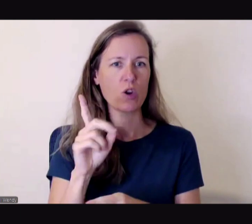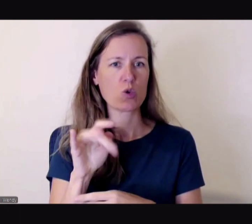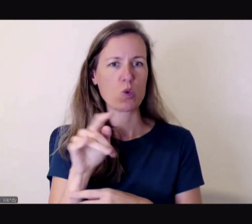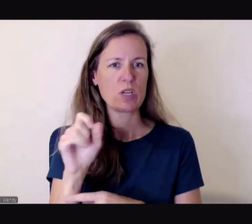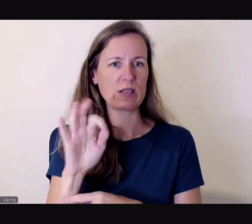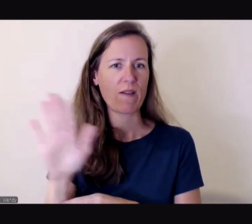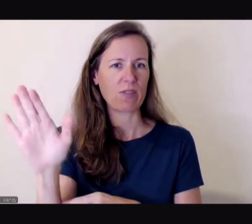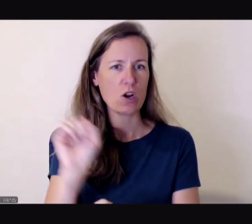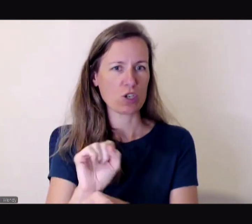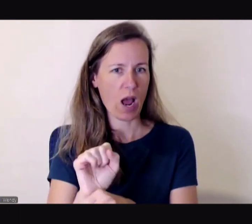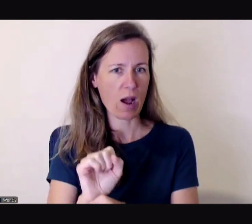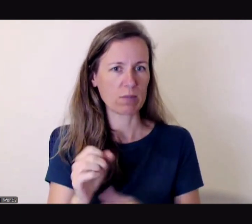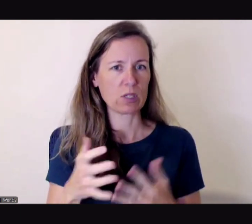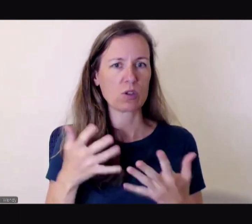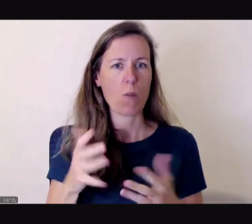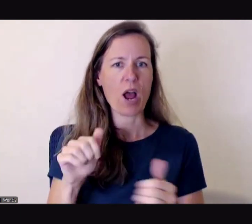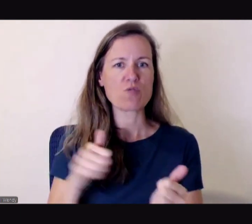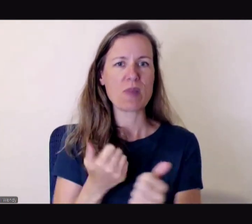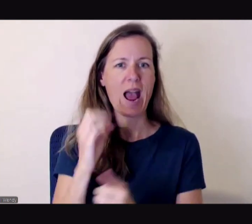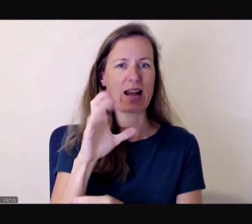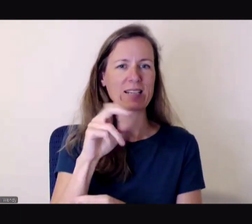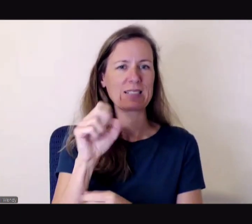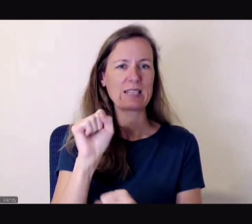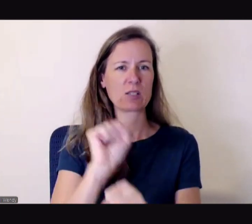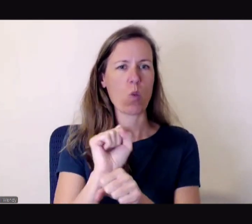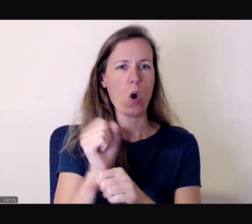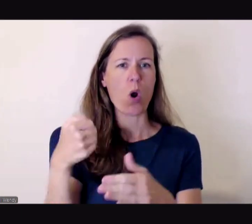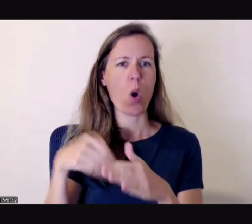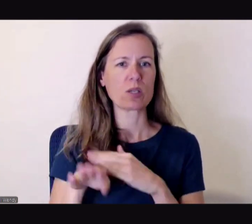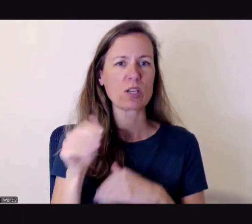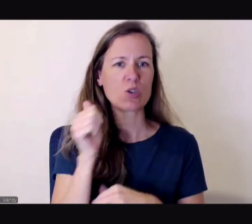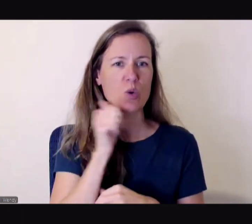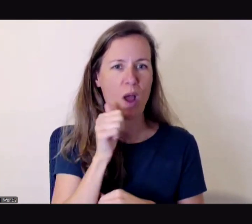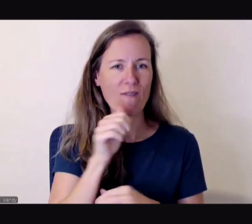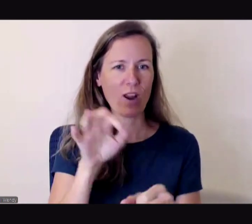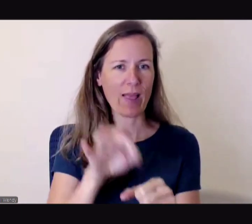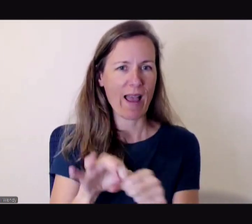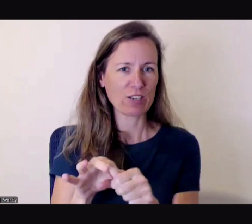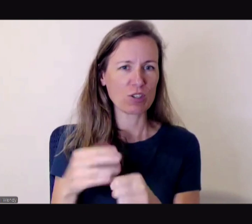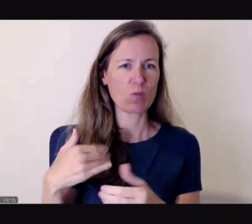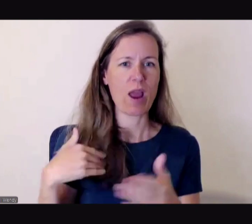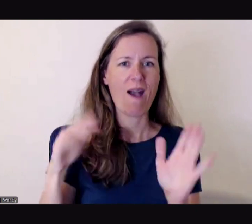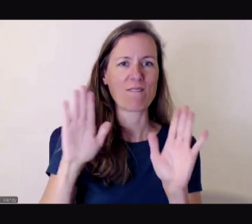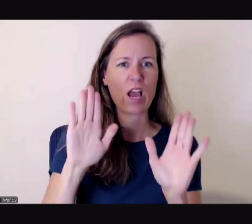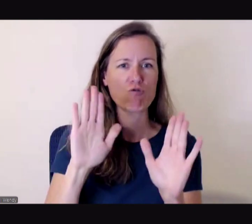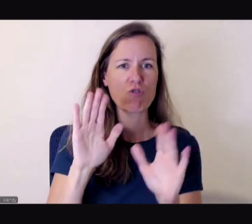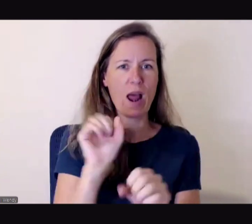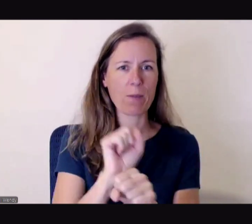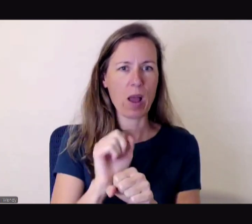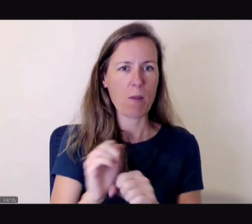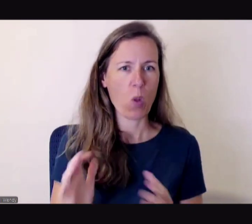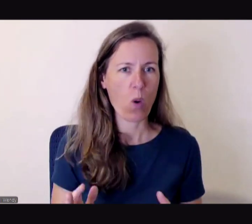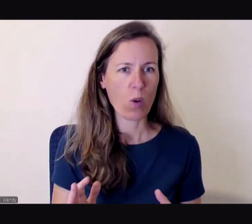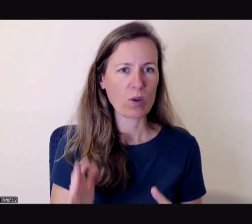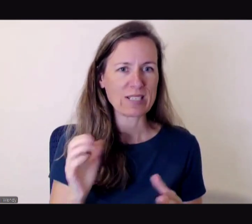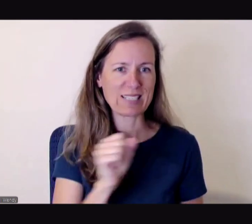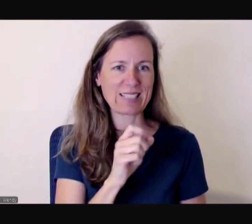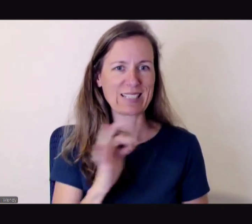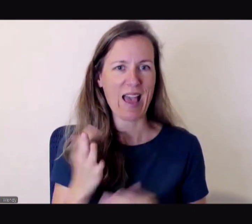and beyond for the Board of Election Supervisors. They do not deserve the treatment they've received these past months. It's